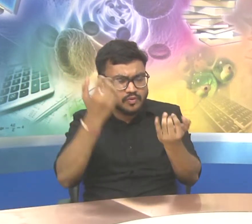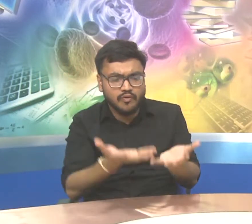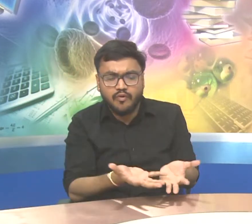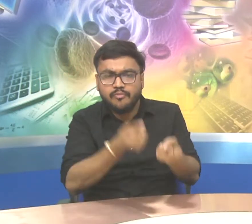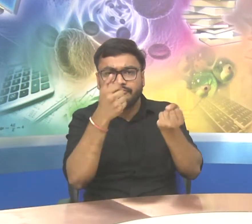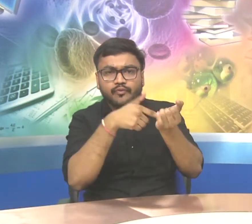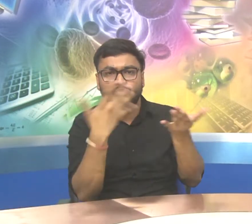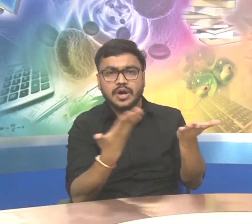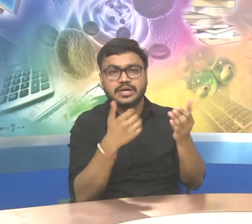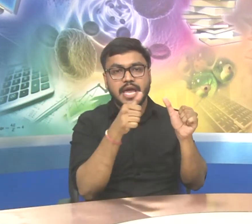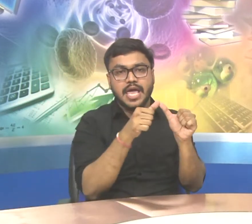ammonia,